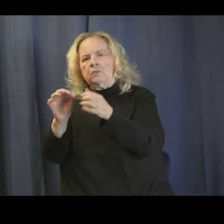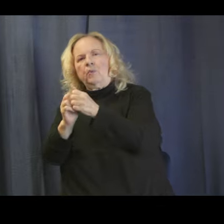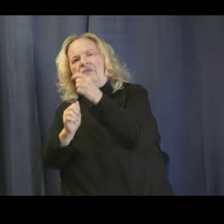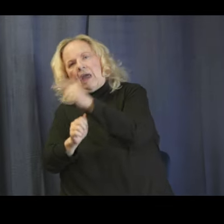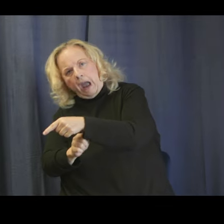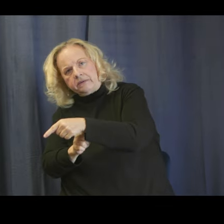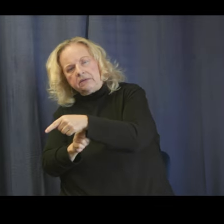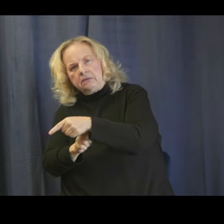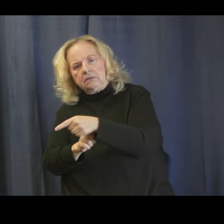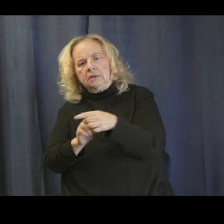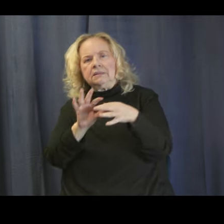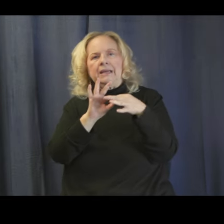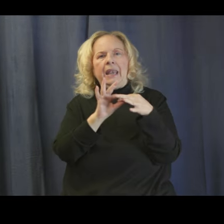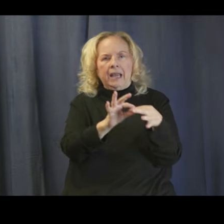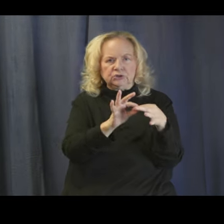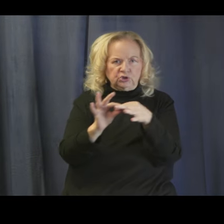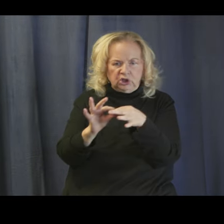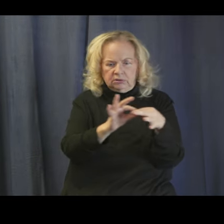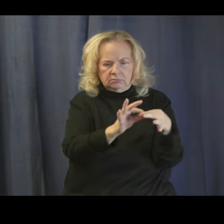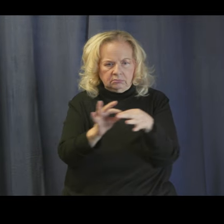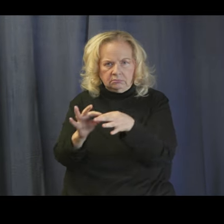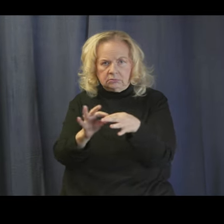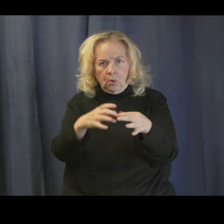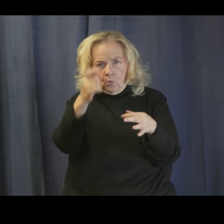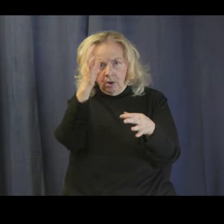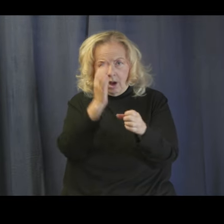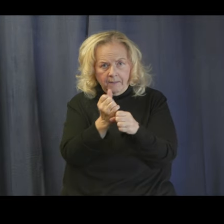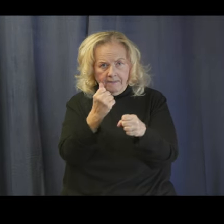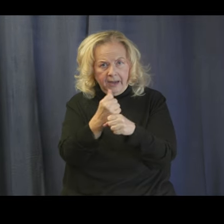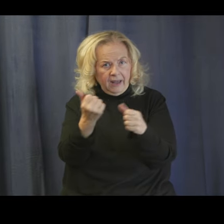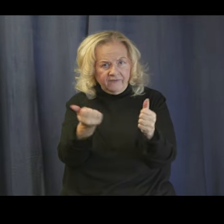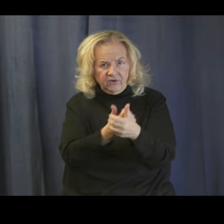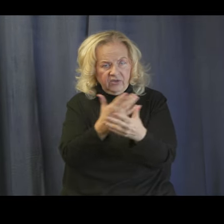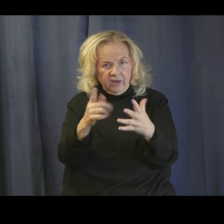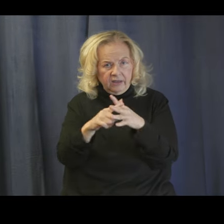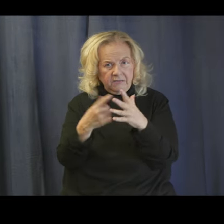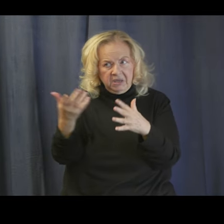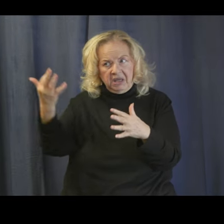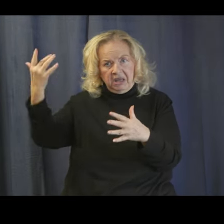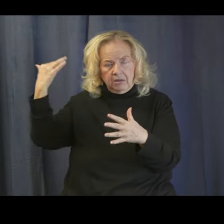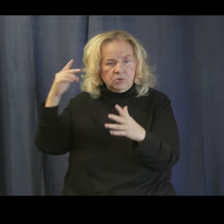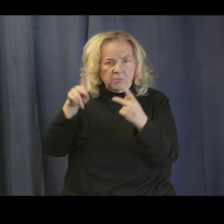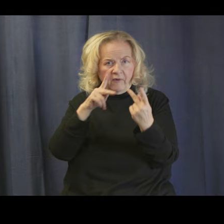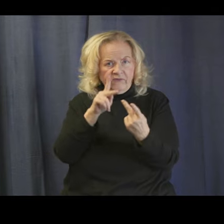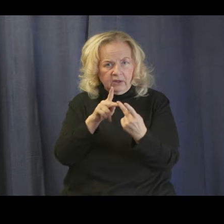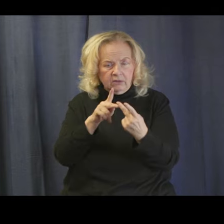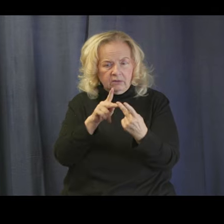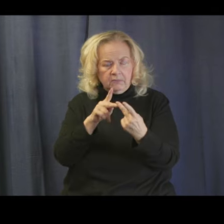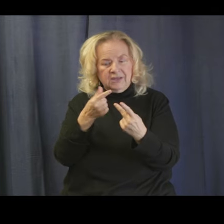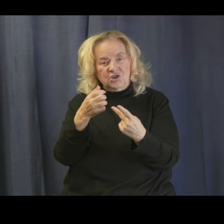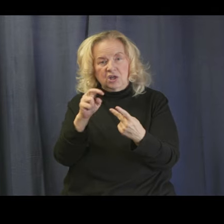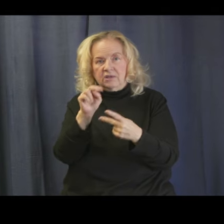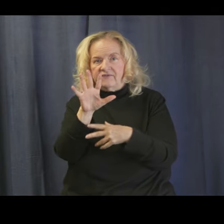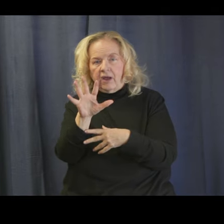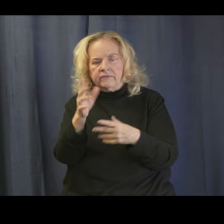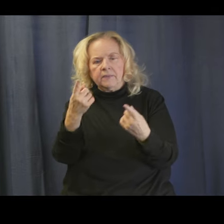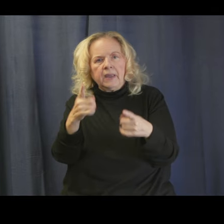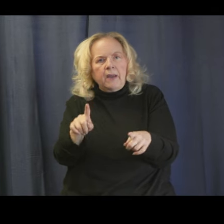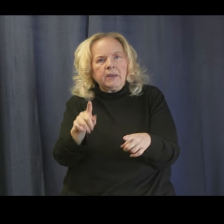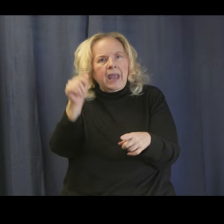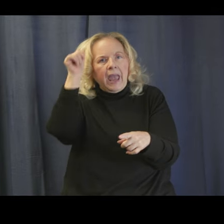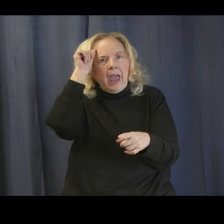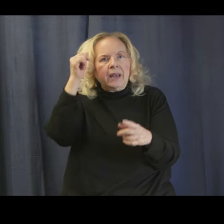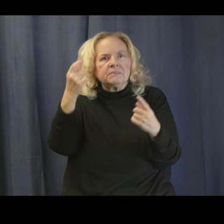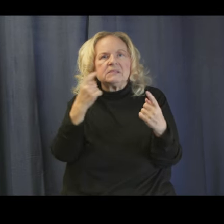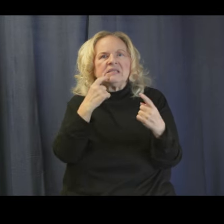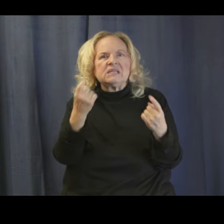Well, because it's a connection, when God made everything at the beginning, it was perfect. But in Genesis 5,